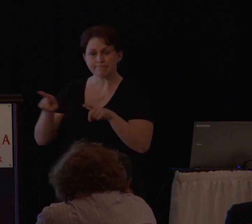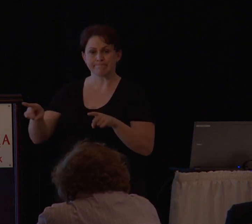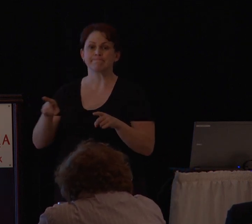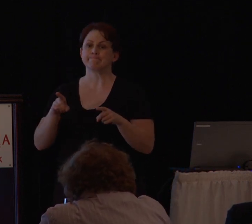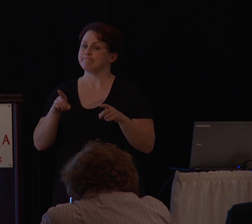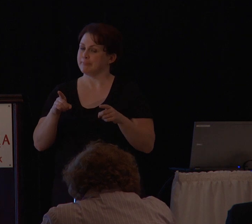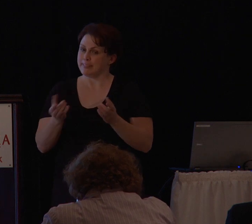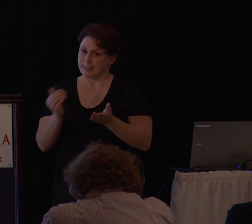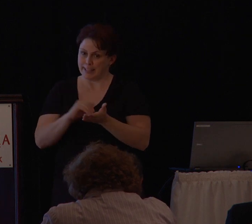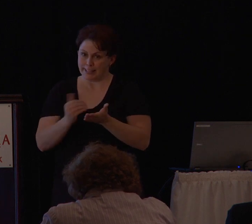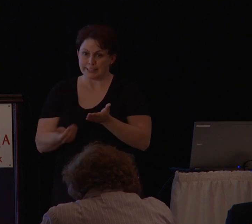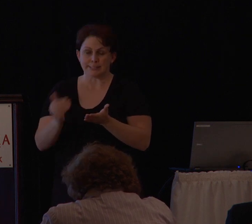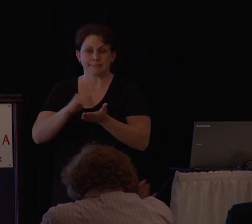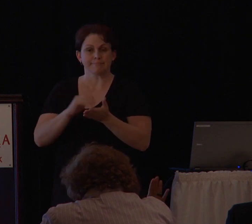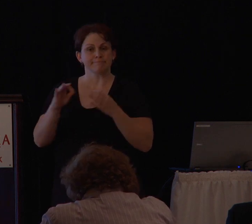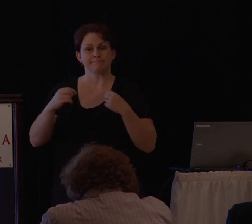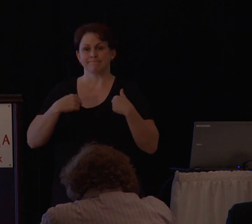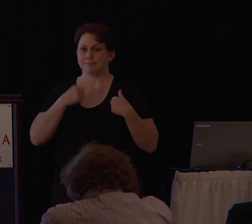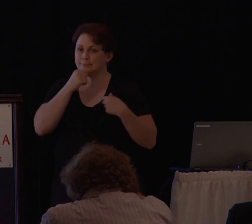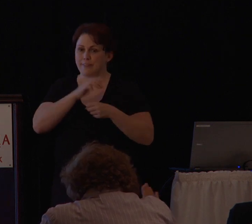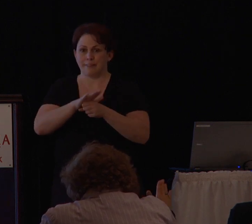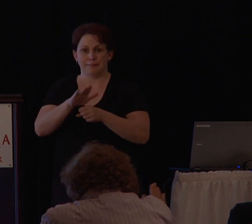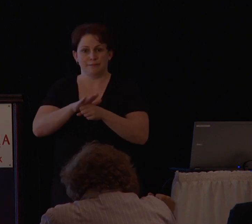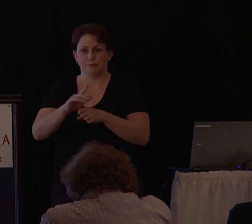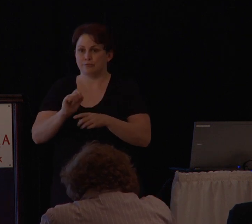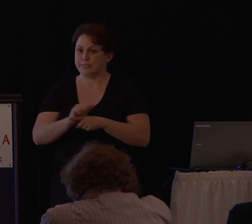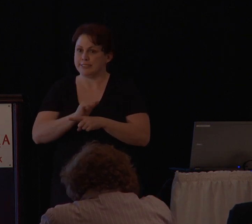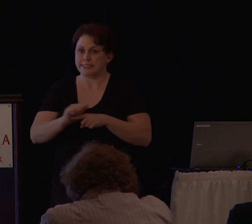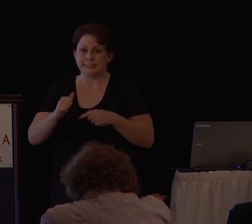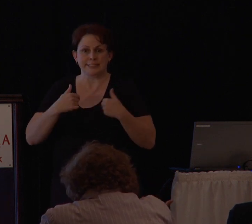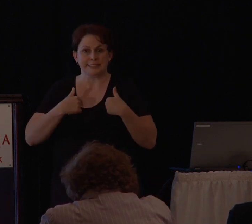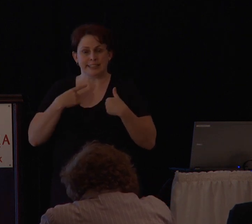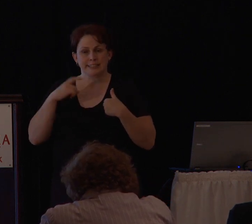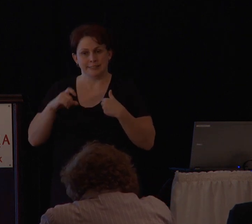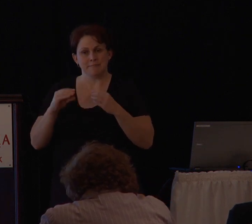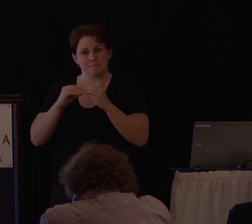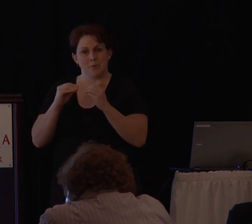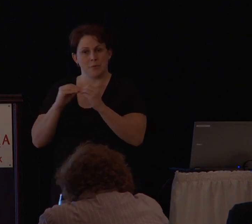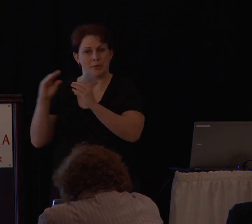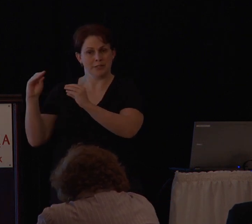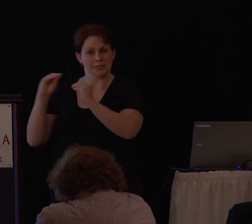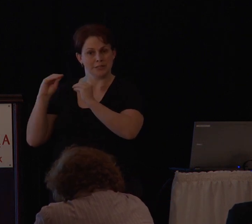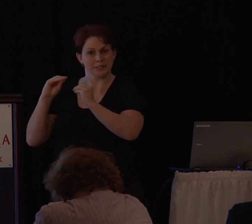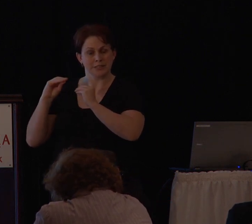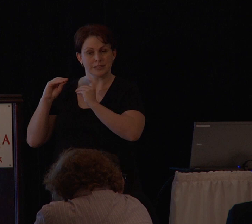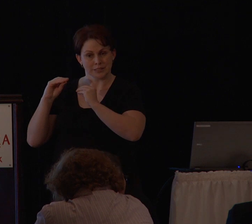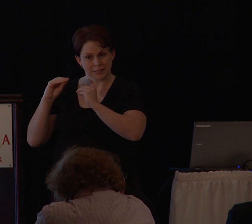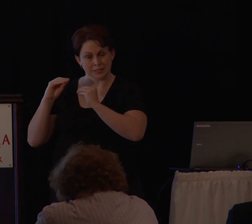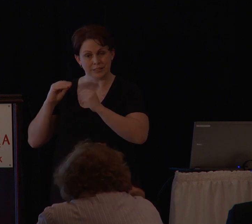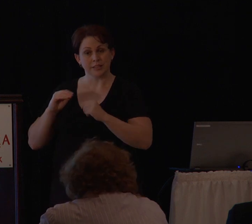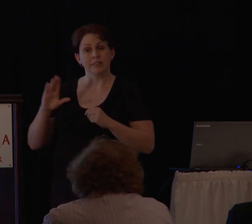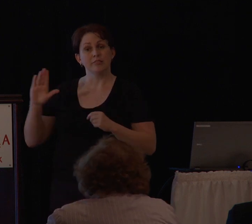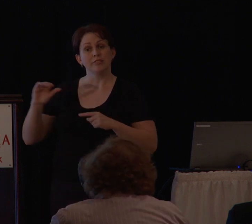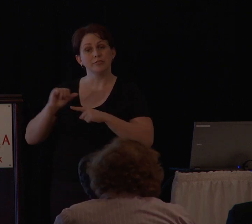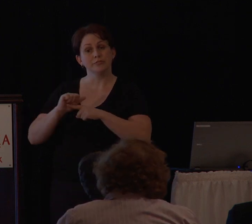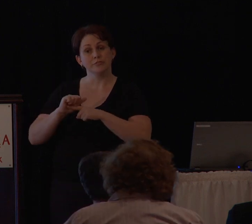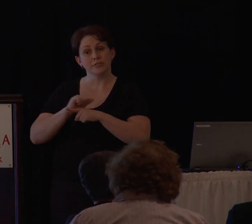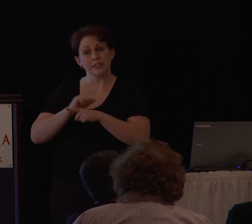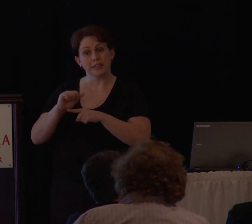training, particularly in how to work with the child. They said that a lot of their training was